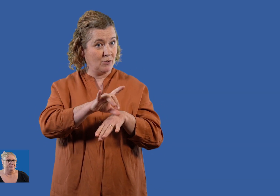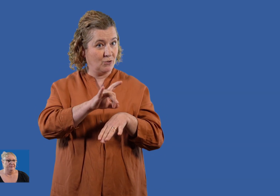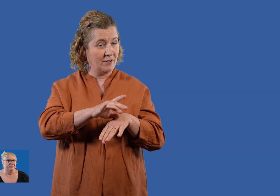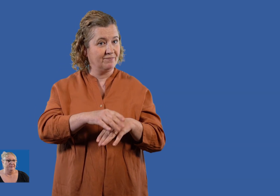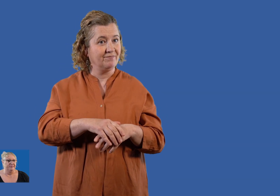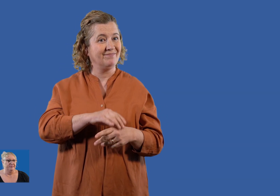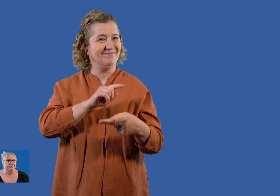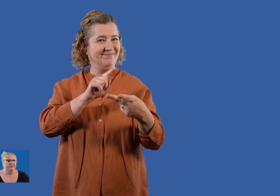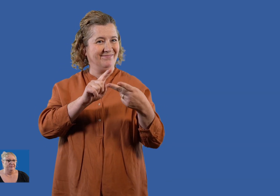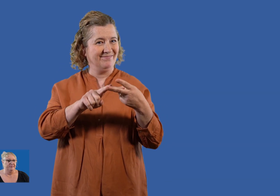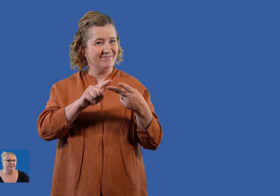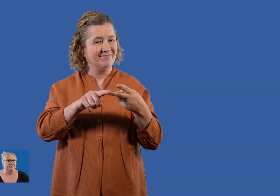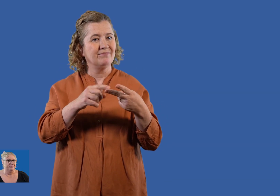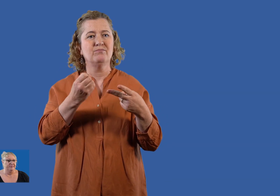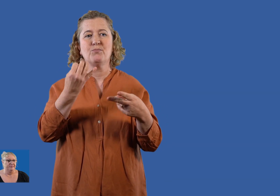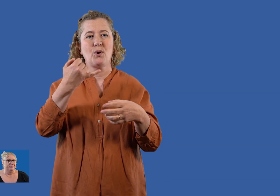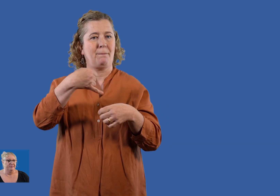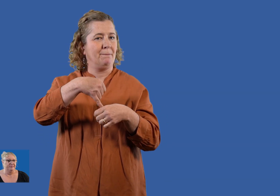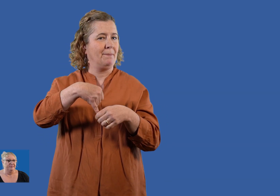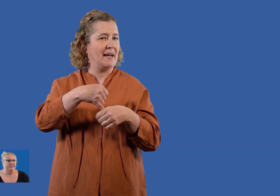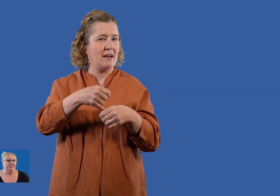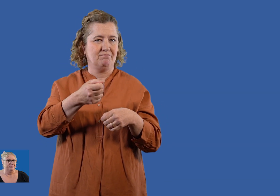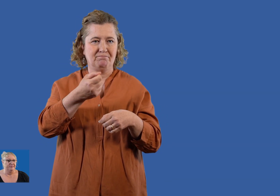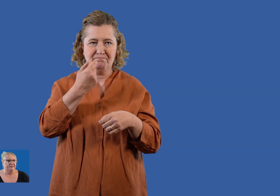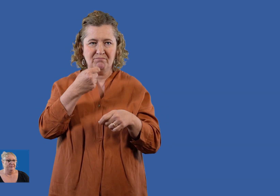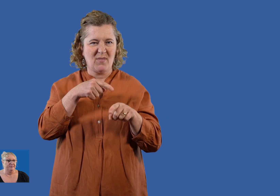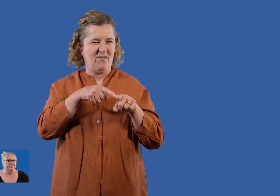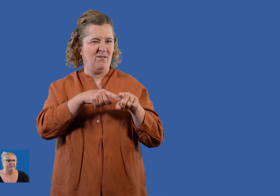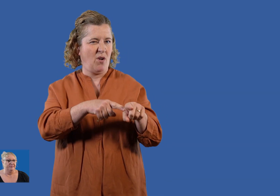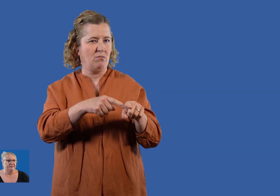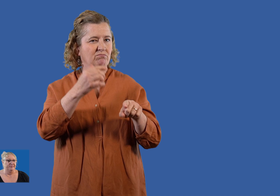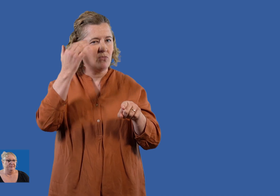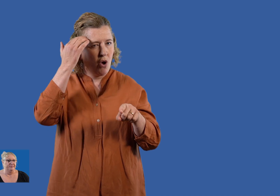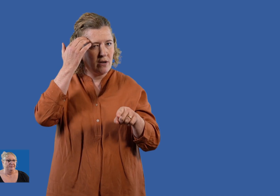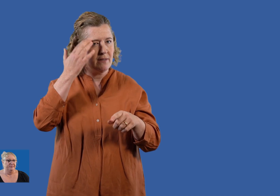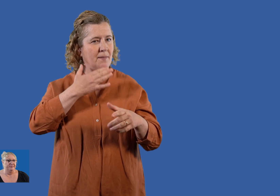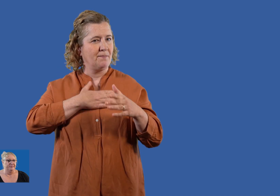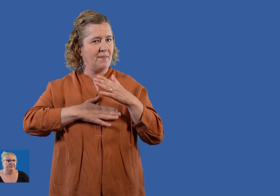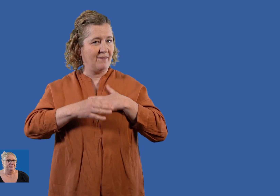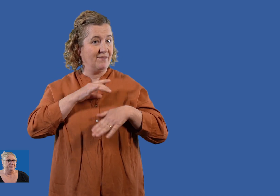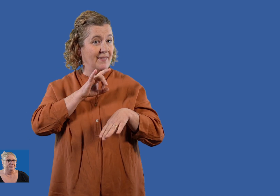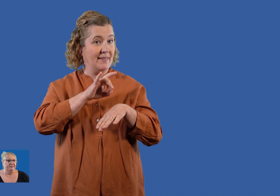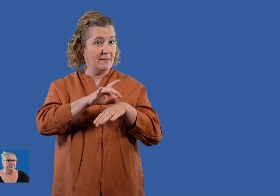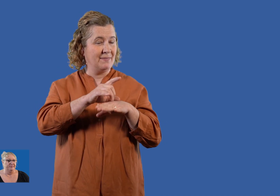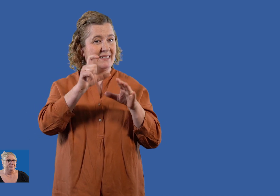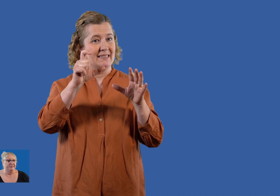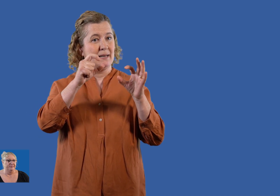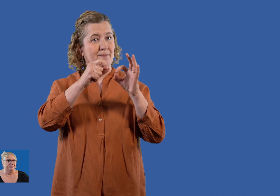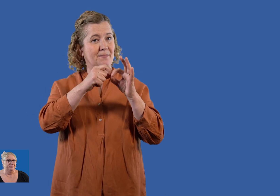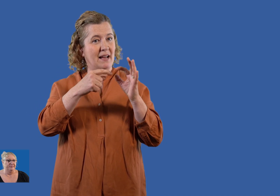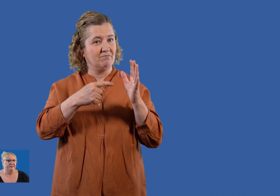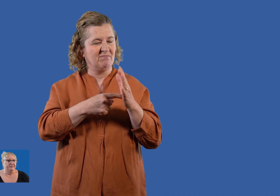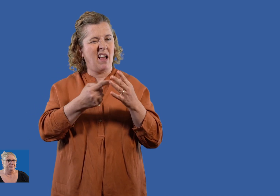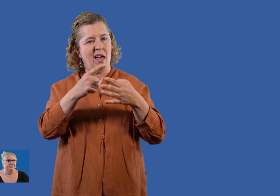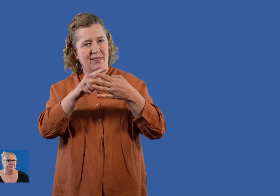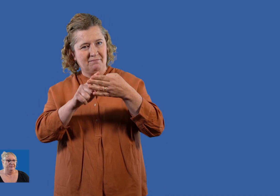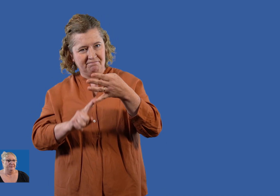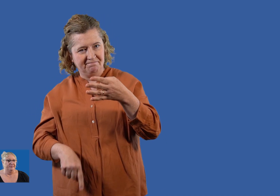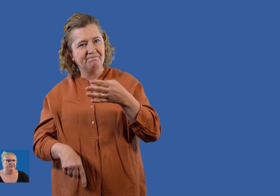counselling therapy. The next is not drug therapy, but has CBT or cognitive behavioural therapy, and